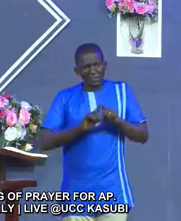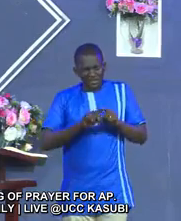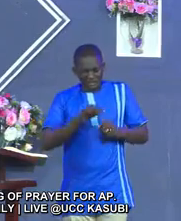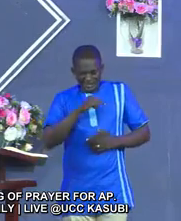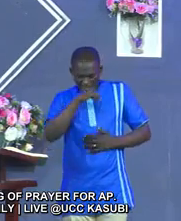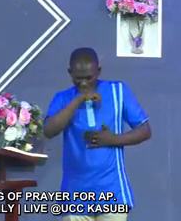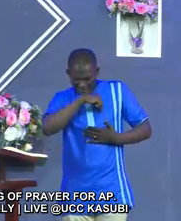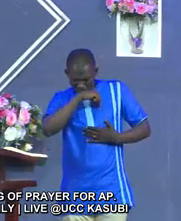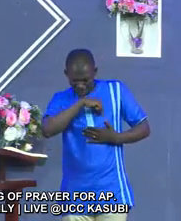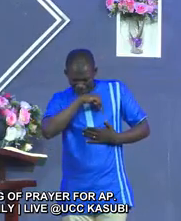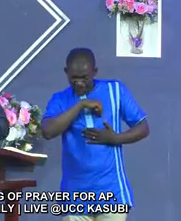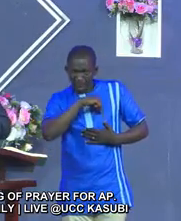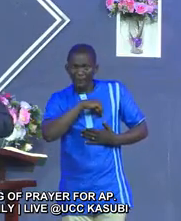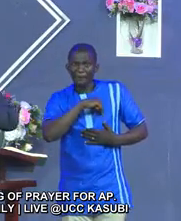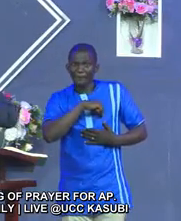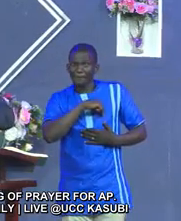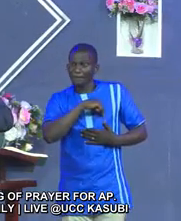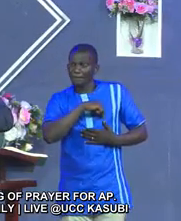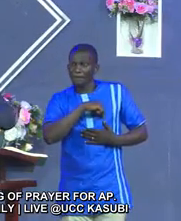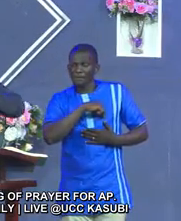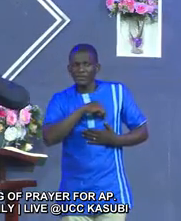receiving. But within